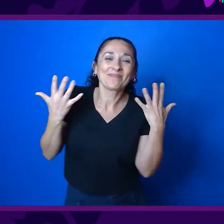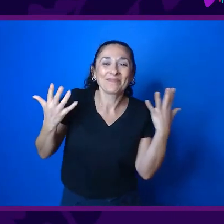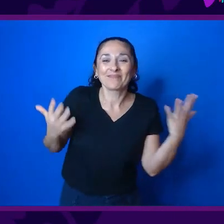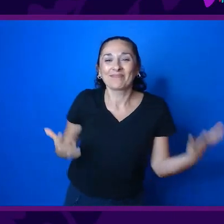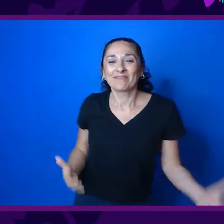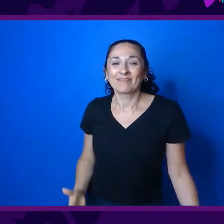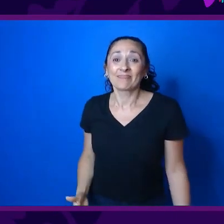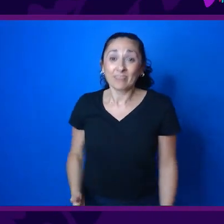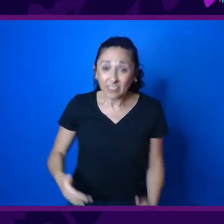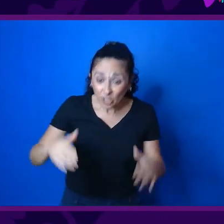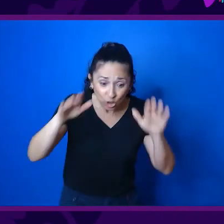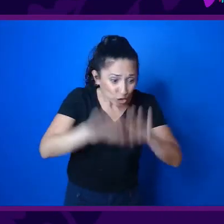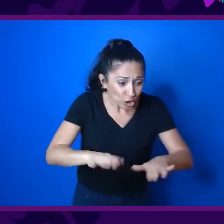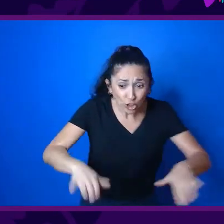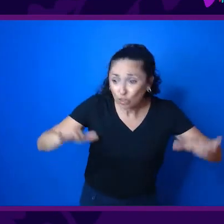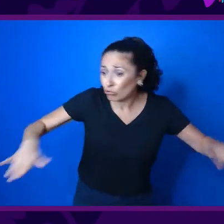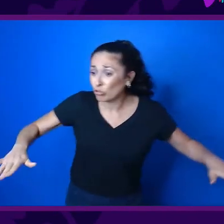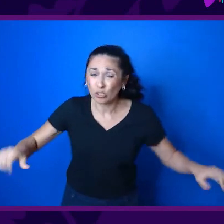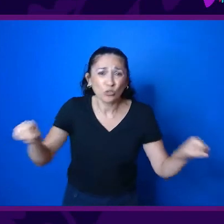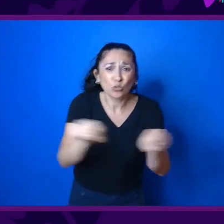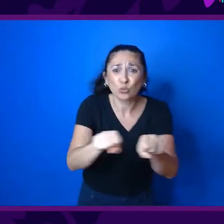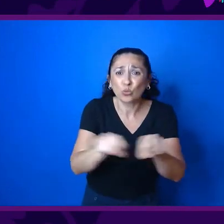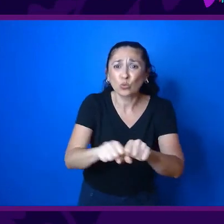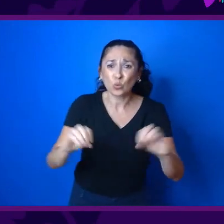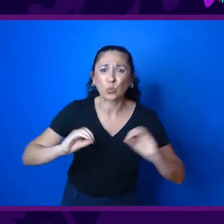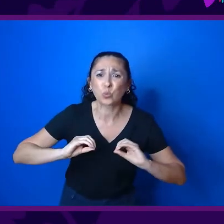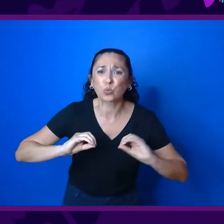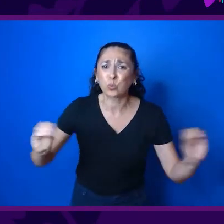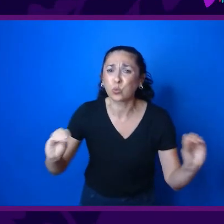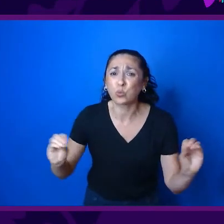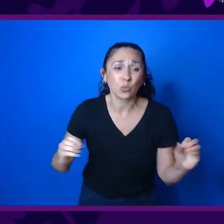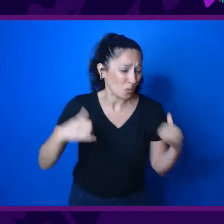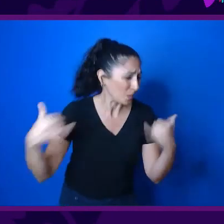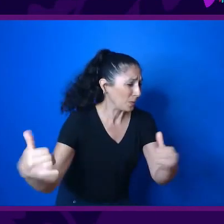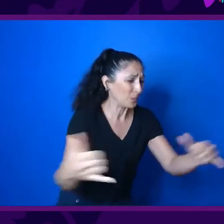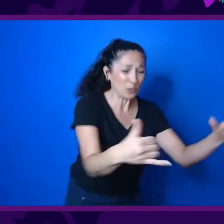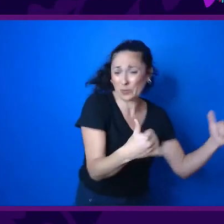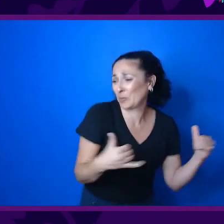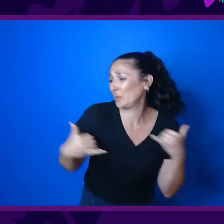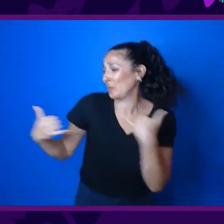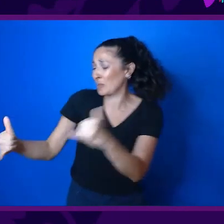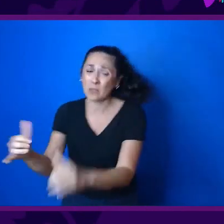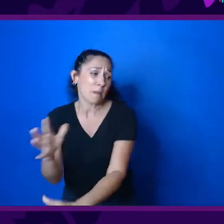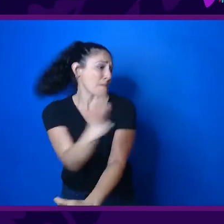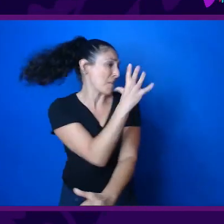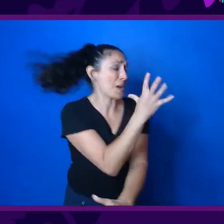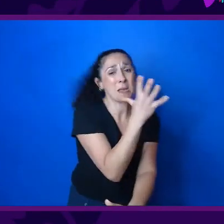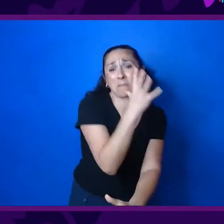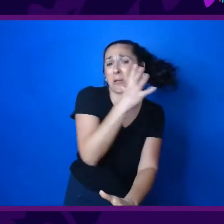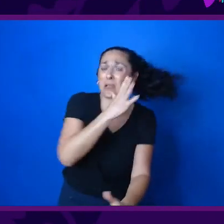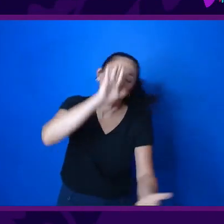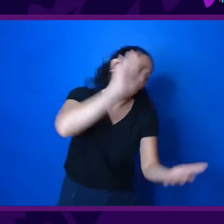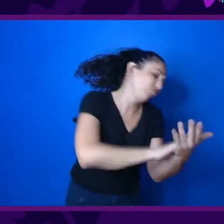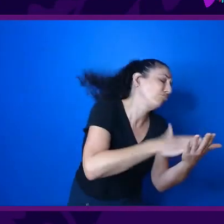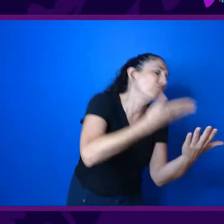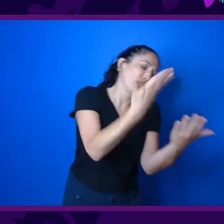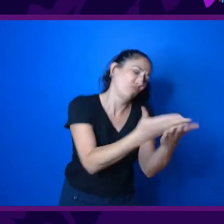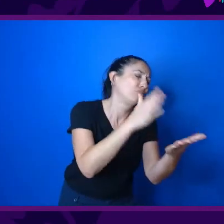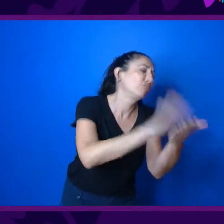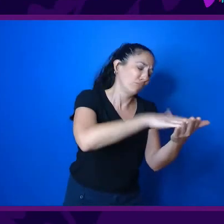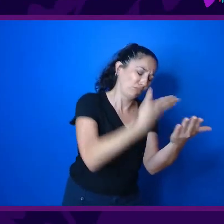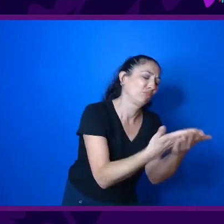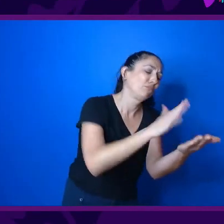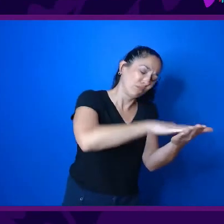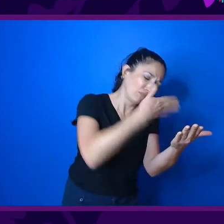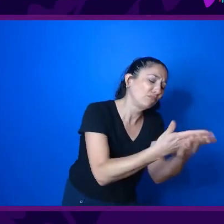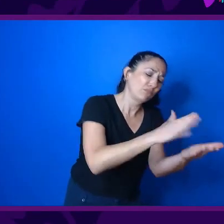Little children with no shoes running in the street. Mama working in the kitchen fixing something to